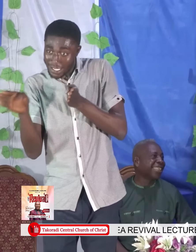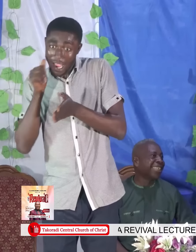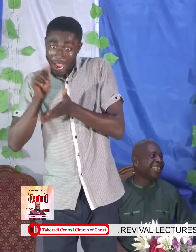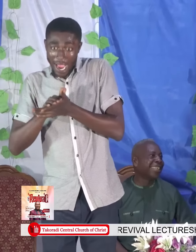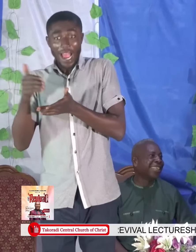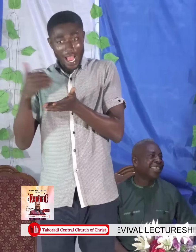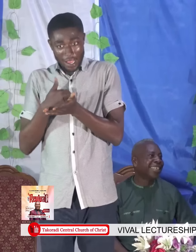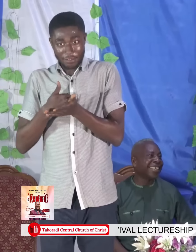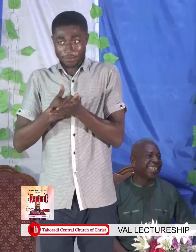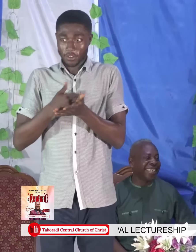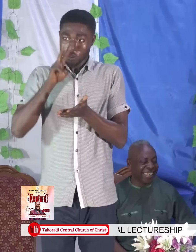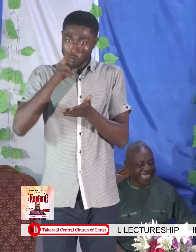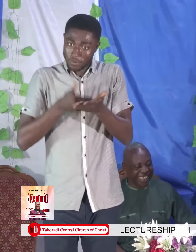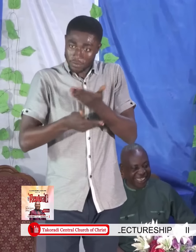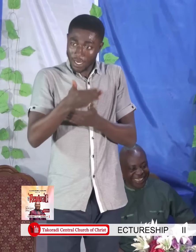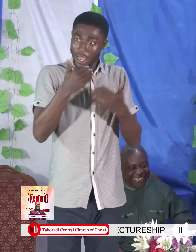That's on the whole also.